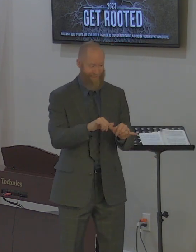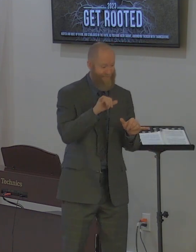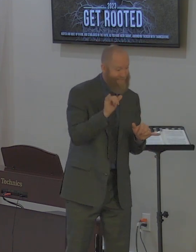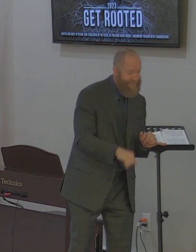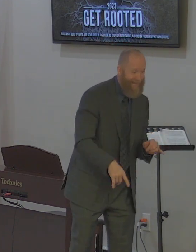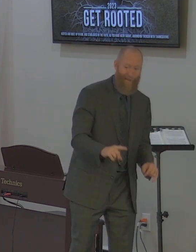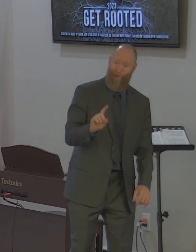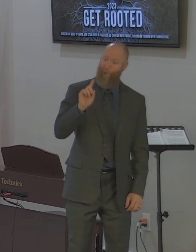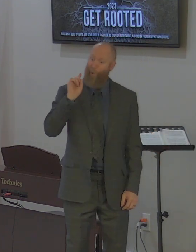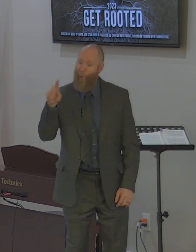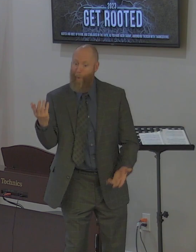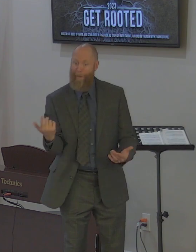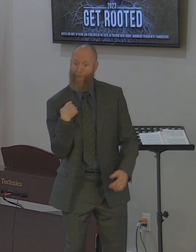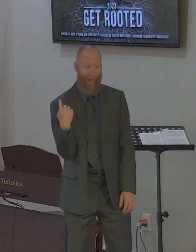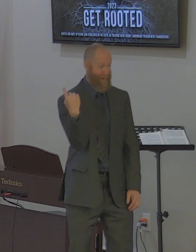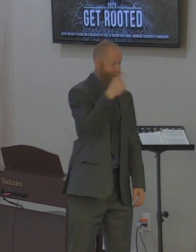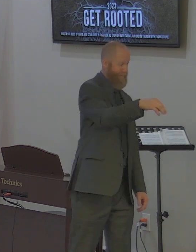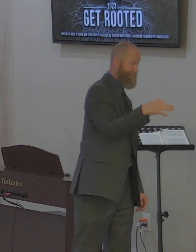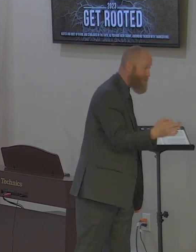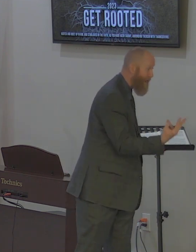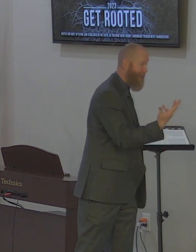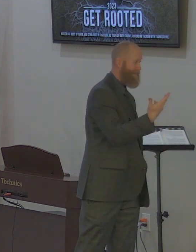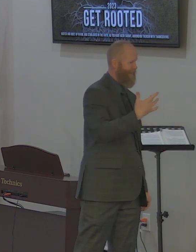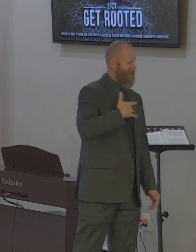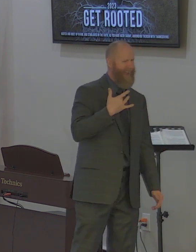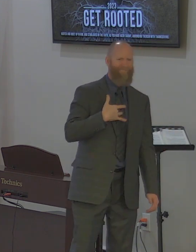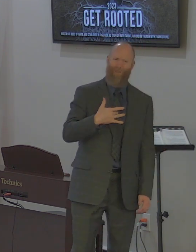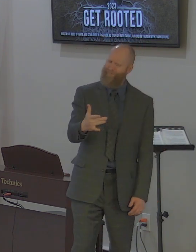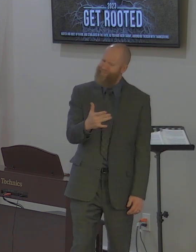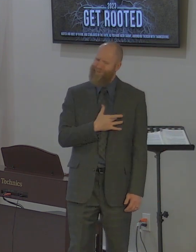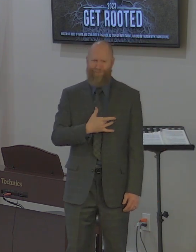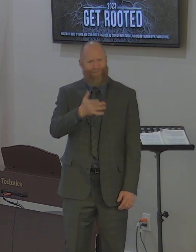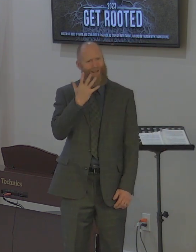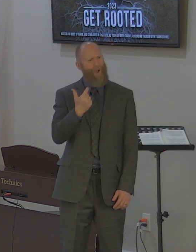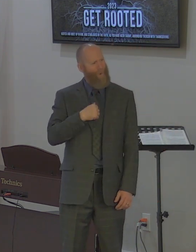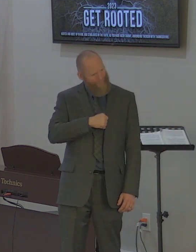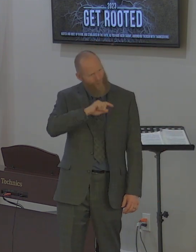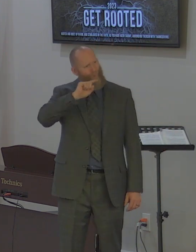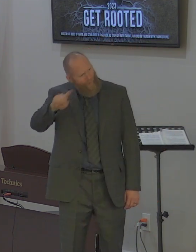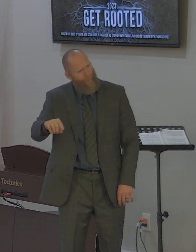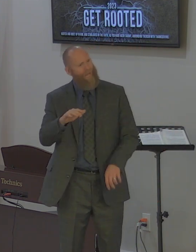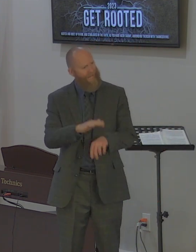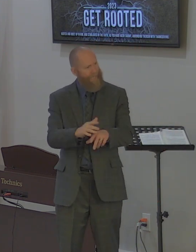to the French side? I feel like God wants me to still go to where he called me to.